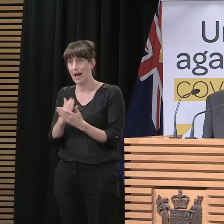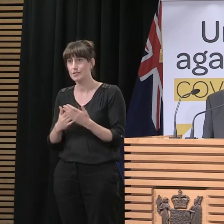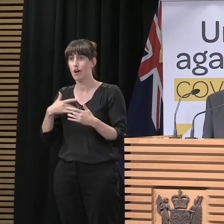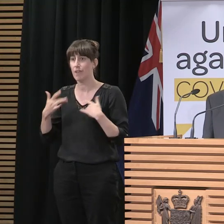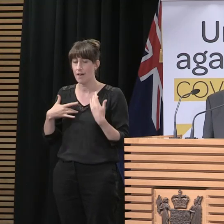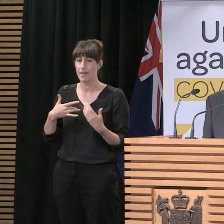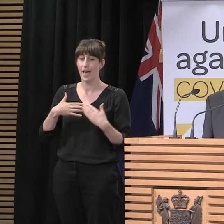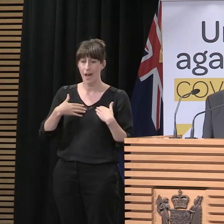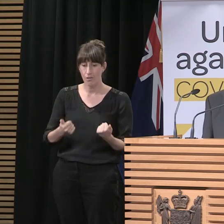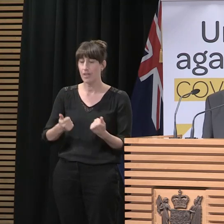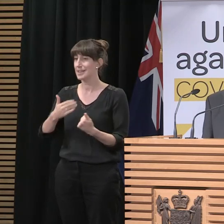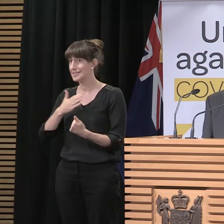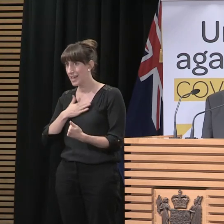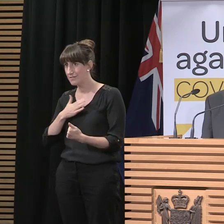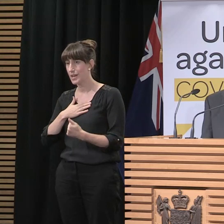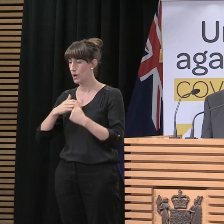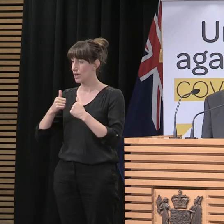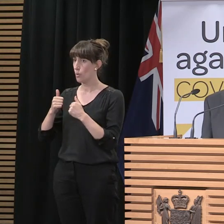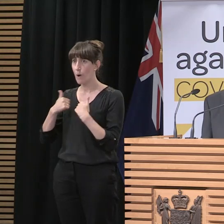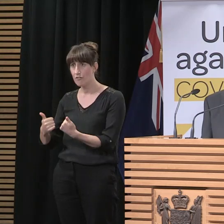for essential infrastructure.